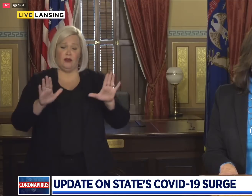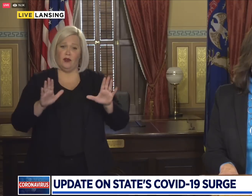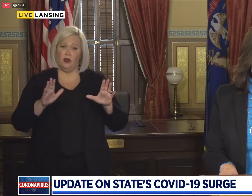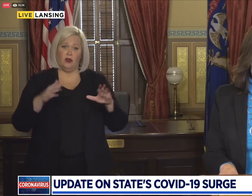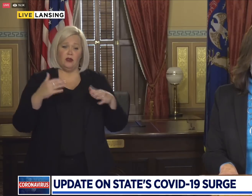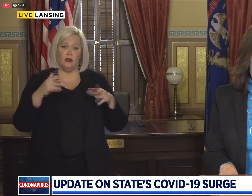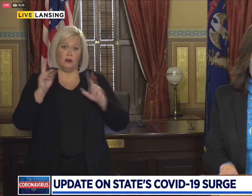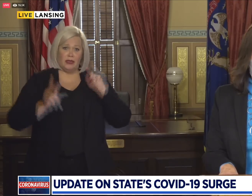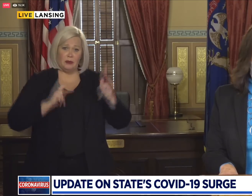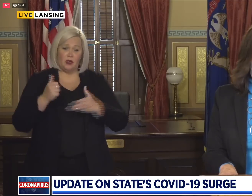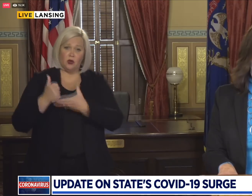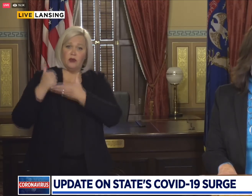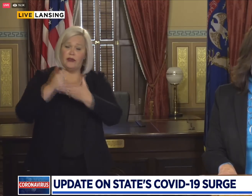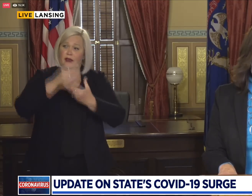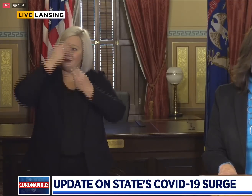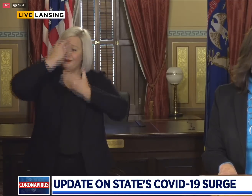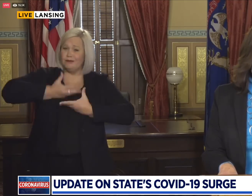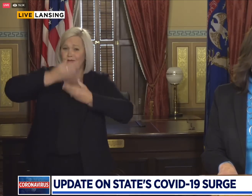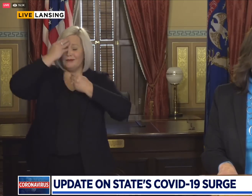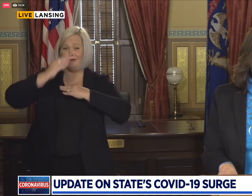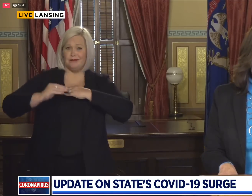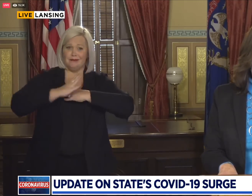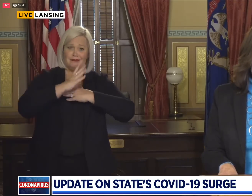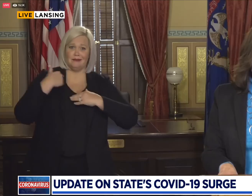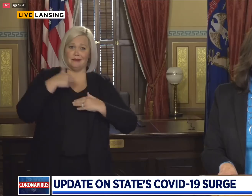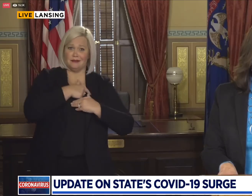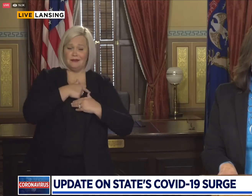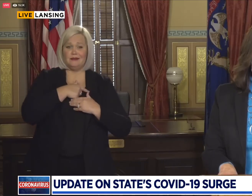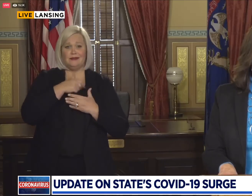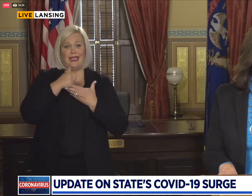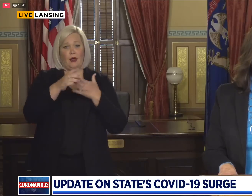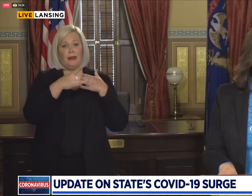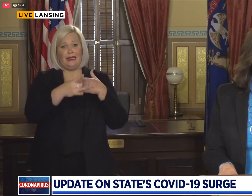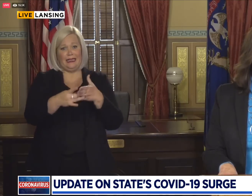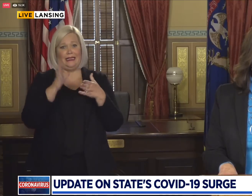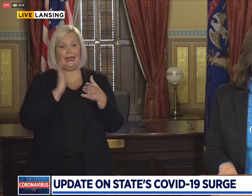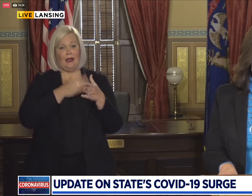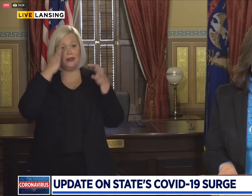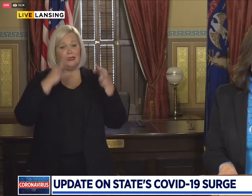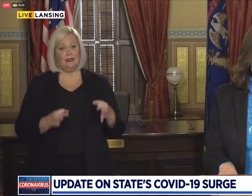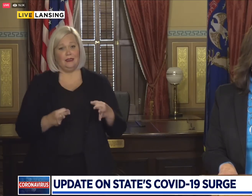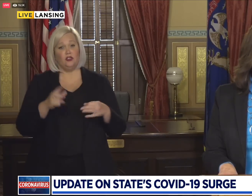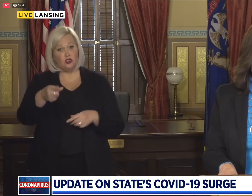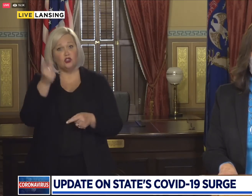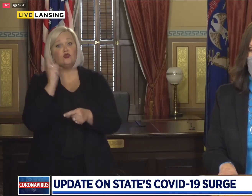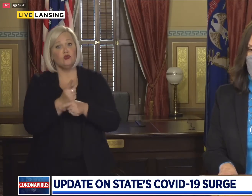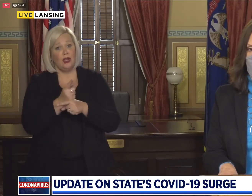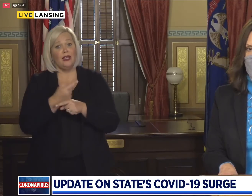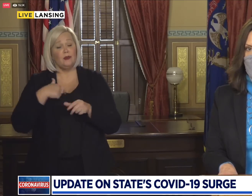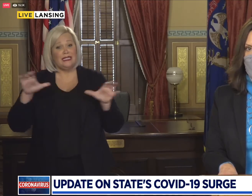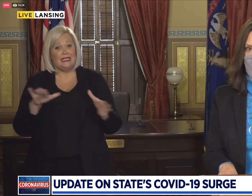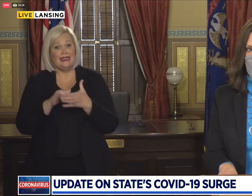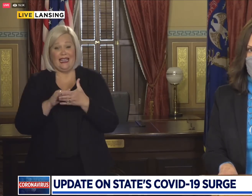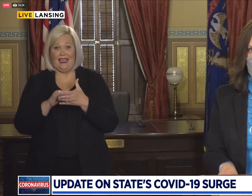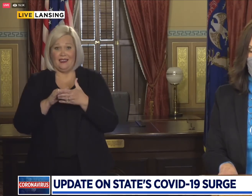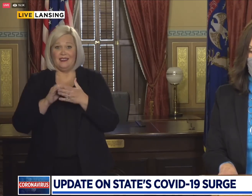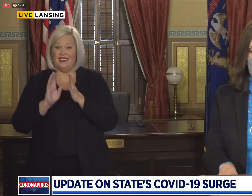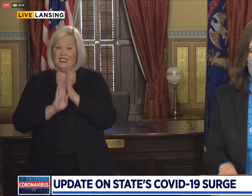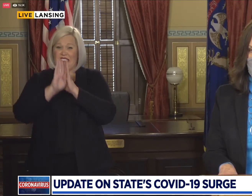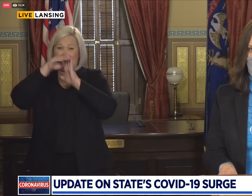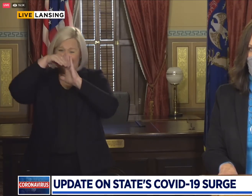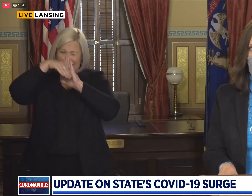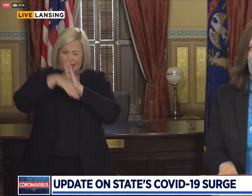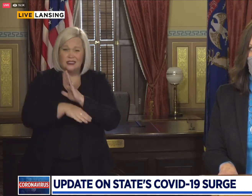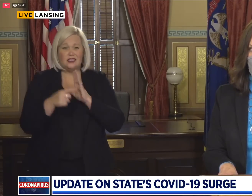have been helping advise all of the actions that we've taken. You're right, though. We did push that curve down. Studies show we saved thousands of